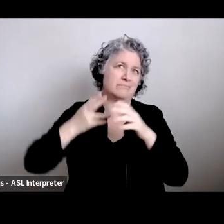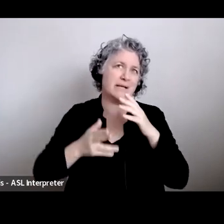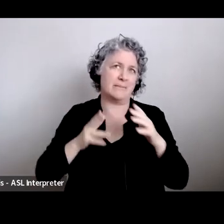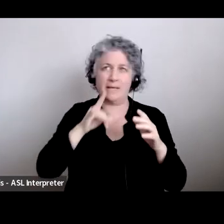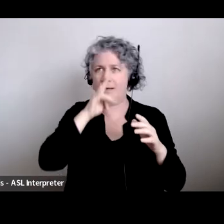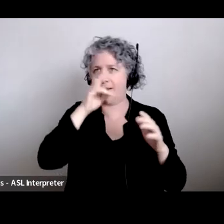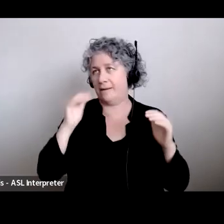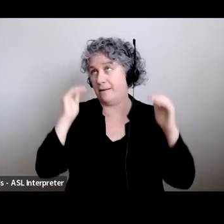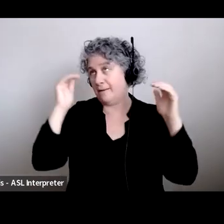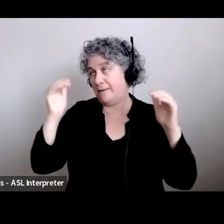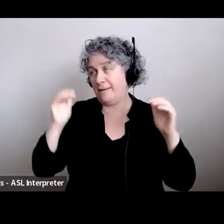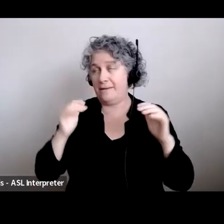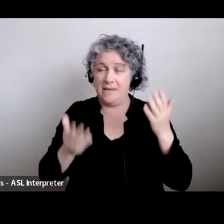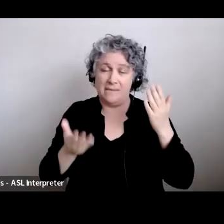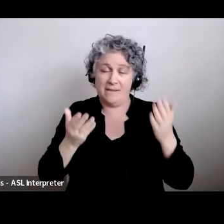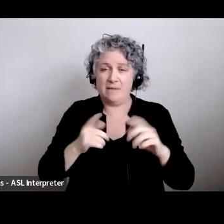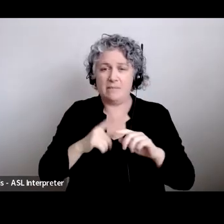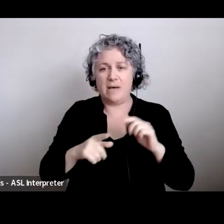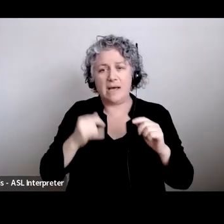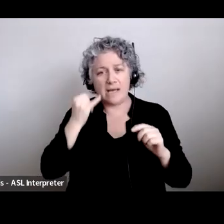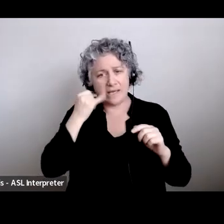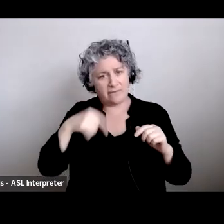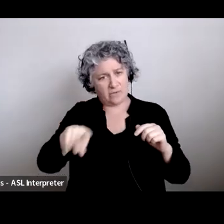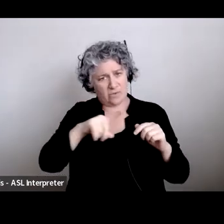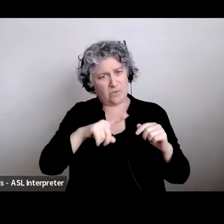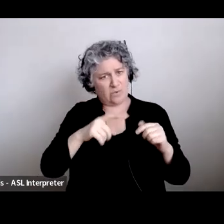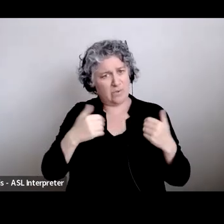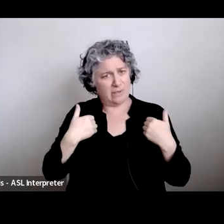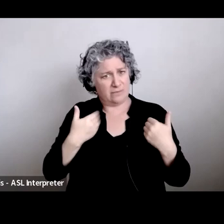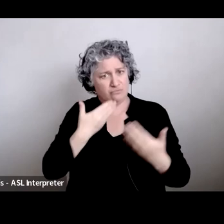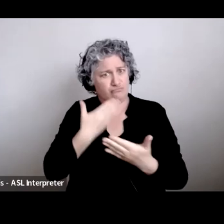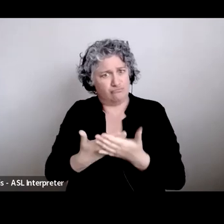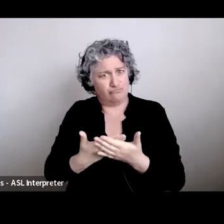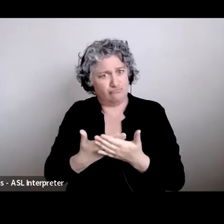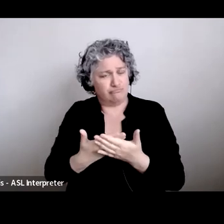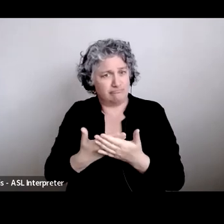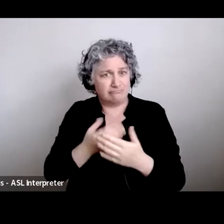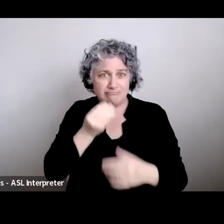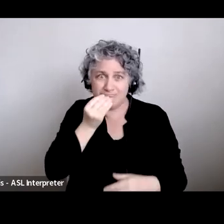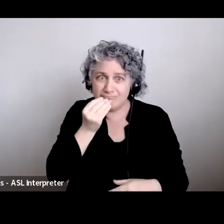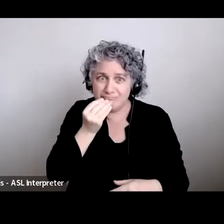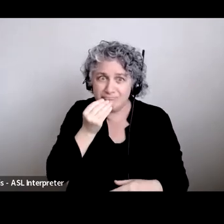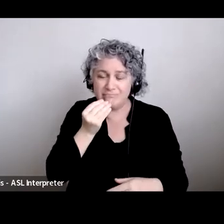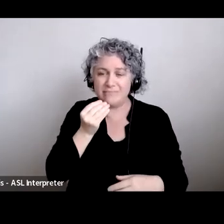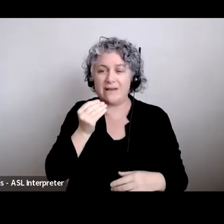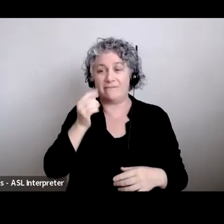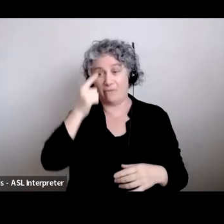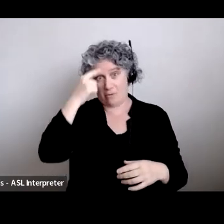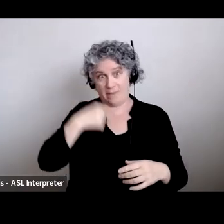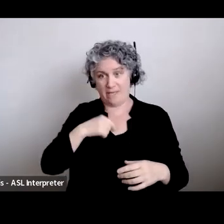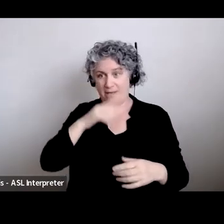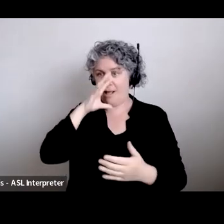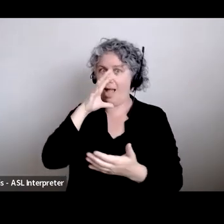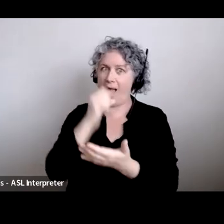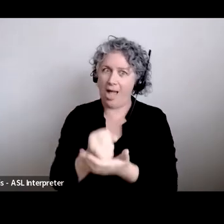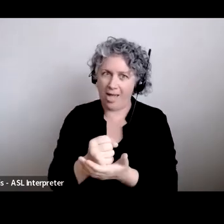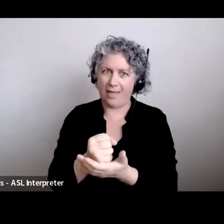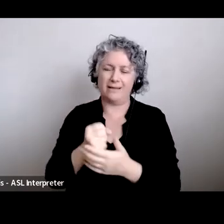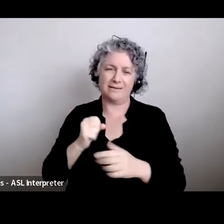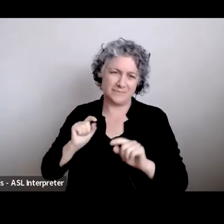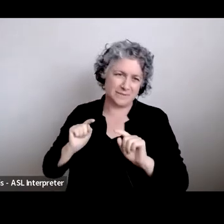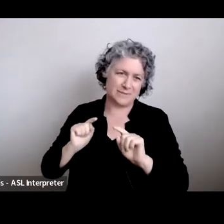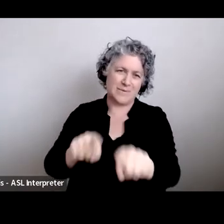elitist, but if you had some really great food there, that probably get people down there as part